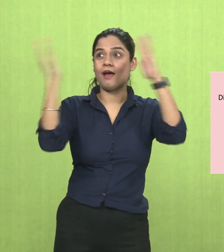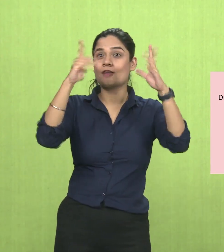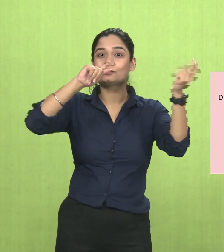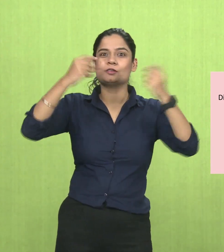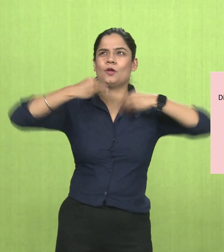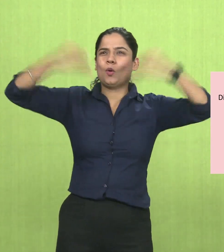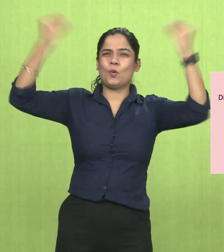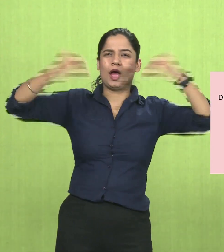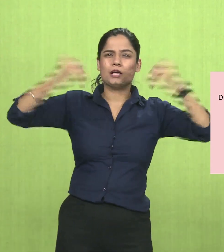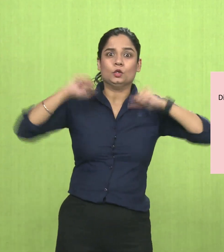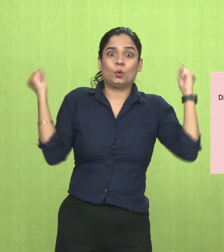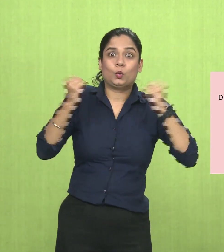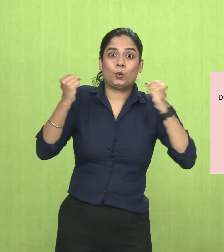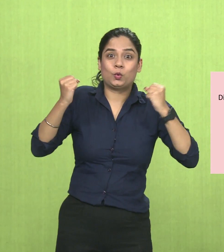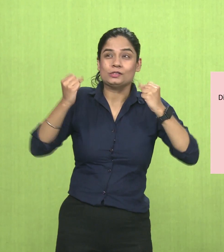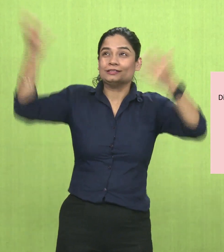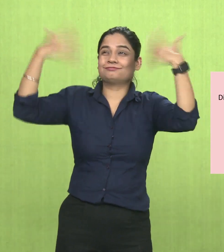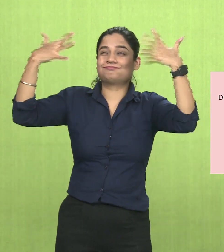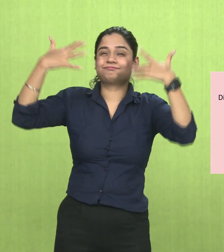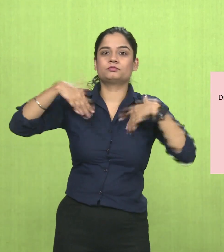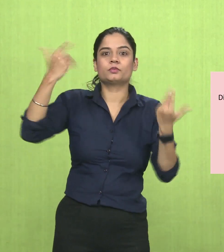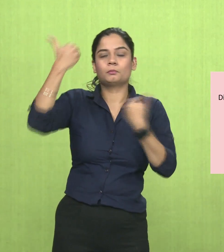or due to weather we could get fever.